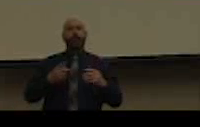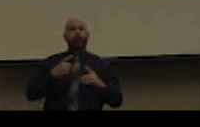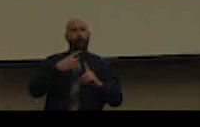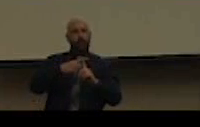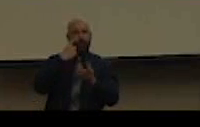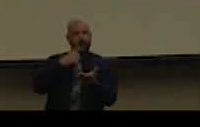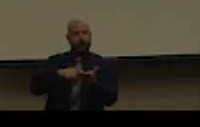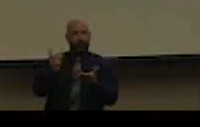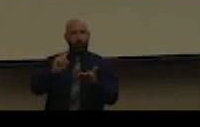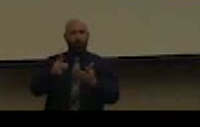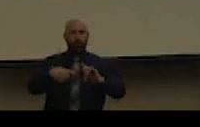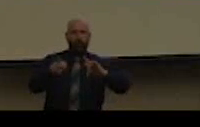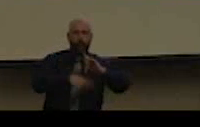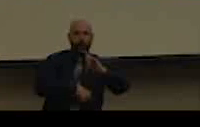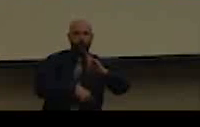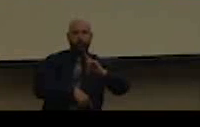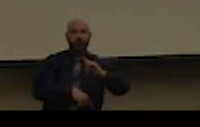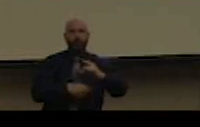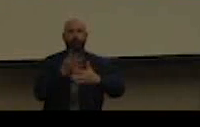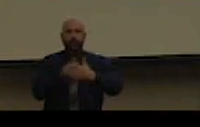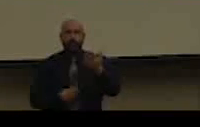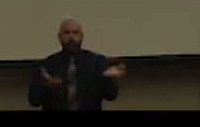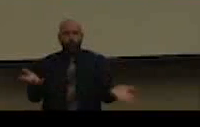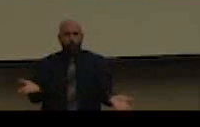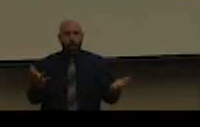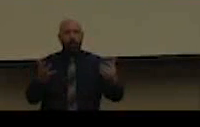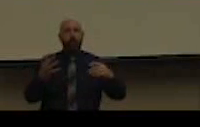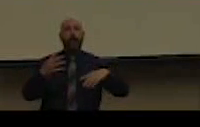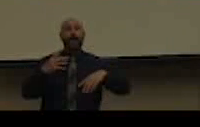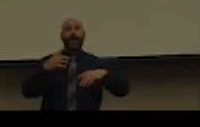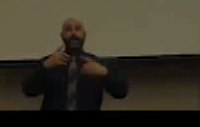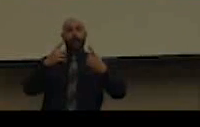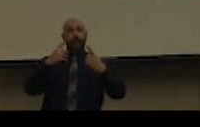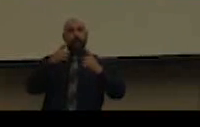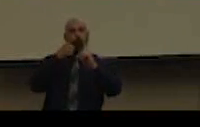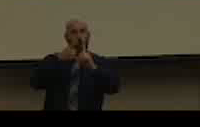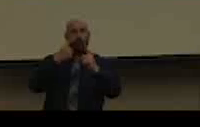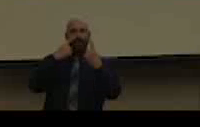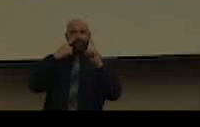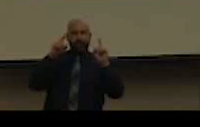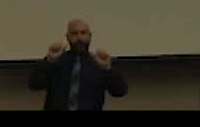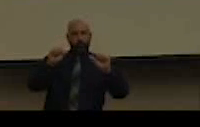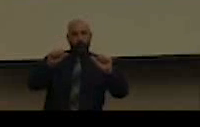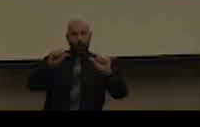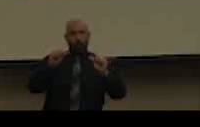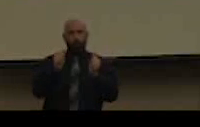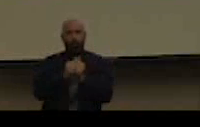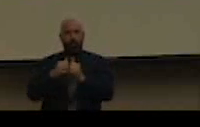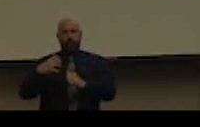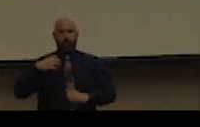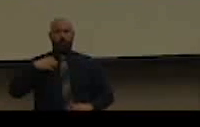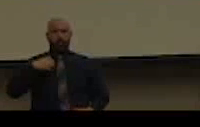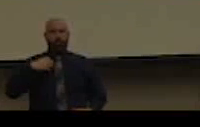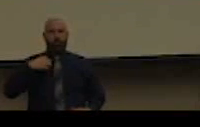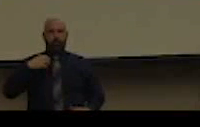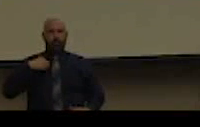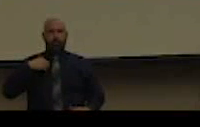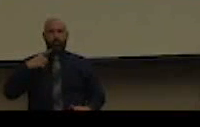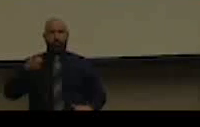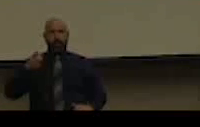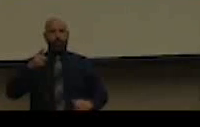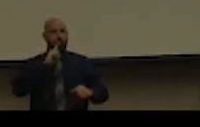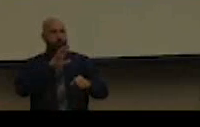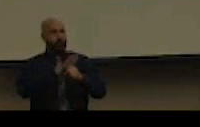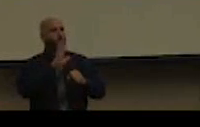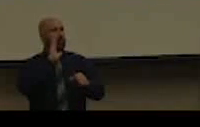with the director to say, okay, in the next 3 months, we're gonna help you get deeply trained on class, or we're gonna do a training with all of your